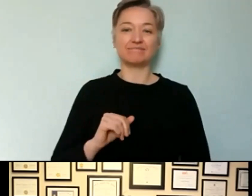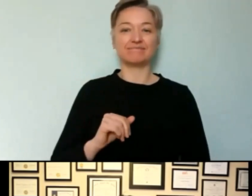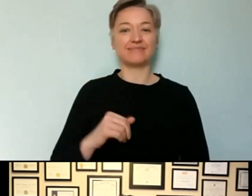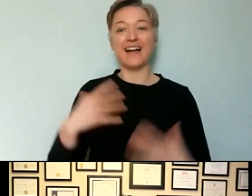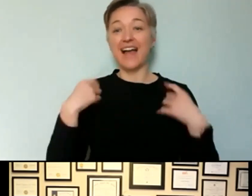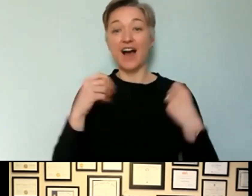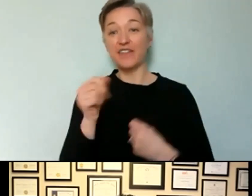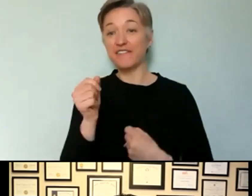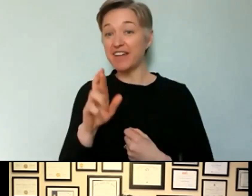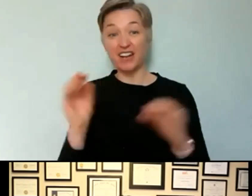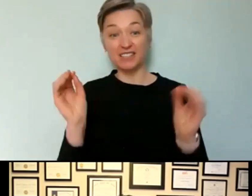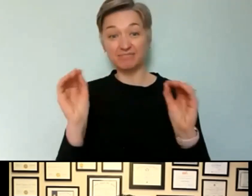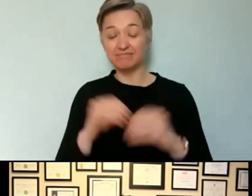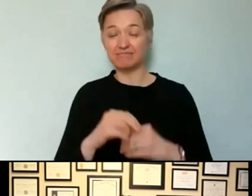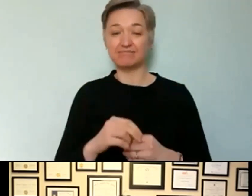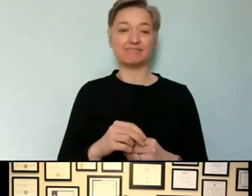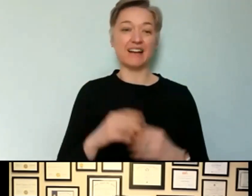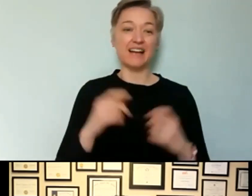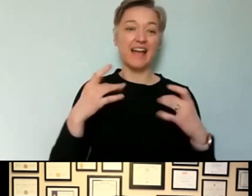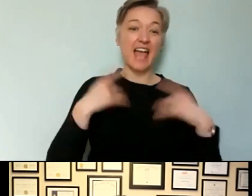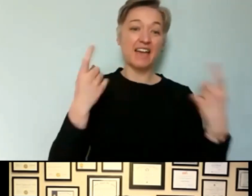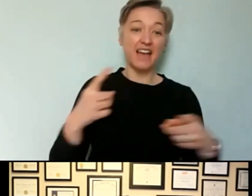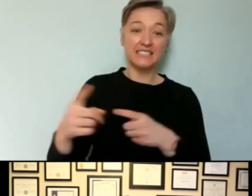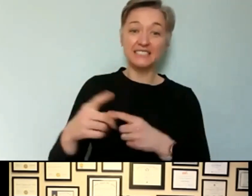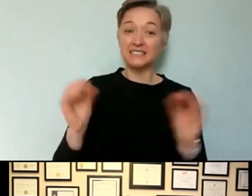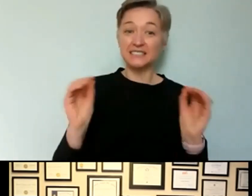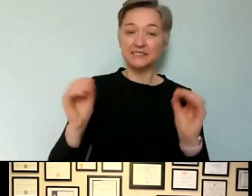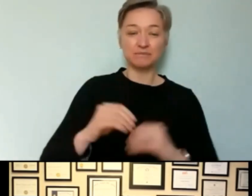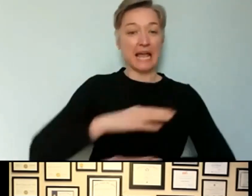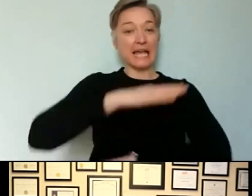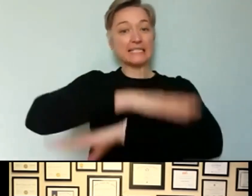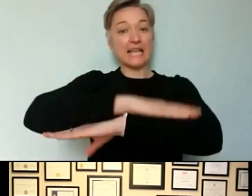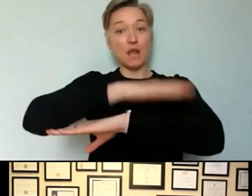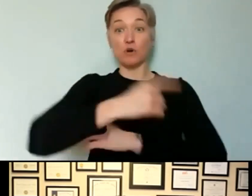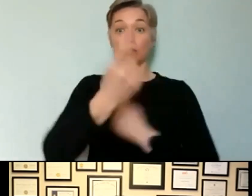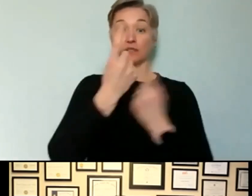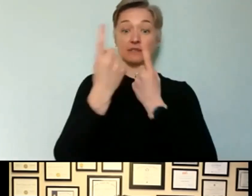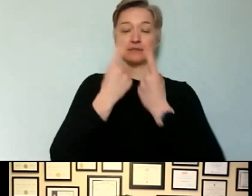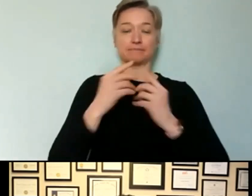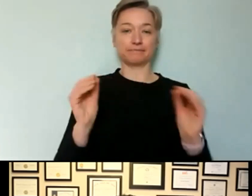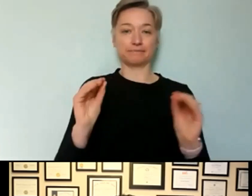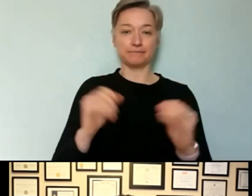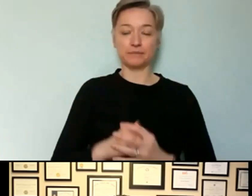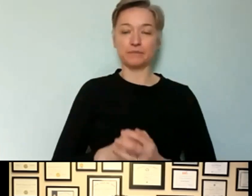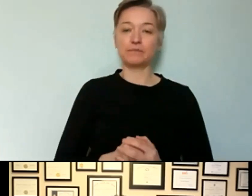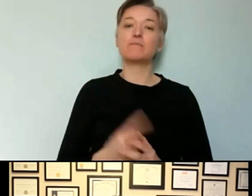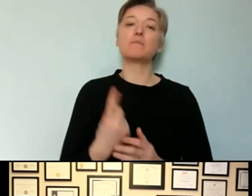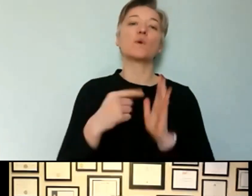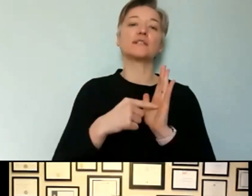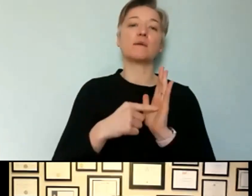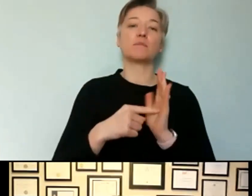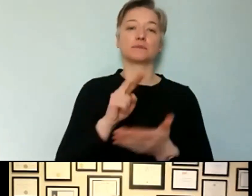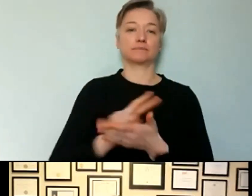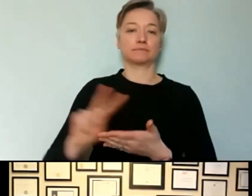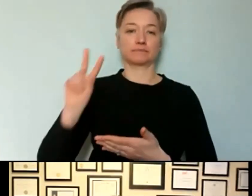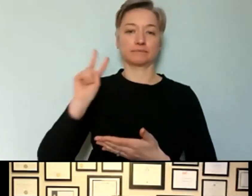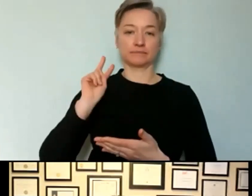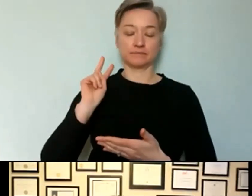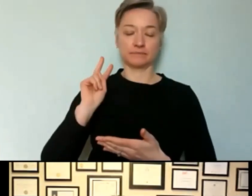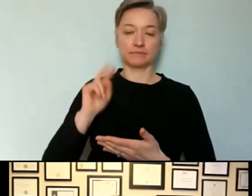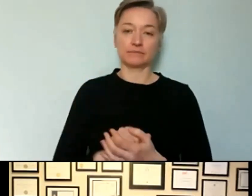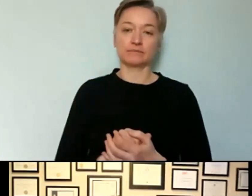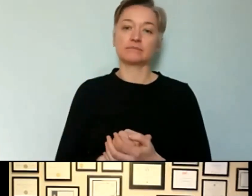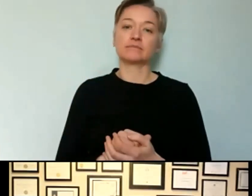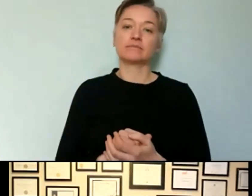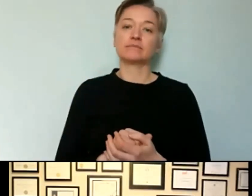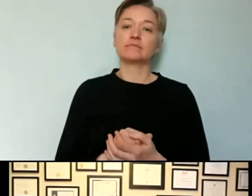more events. We're not tabling. But I'll give you a good example. Week before last, we